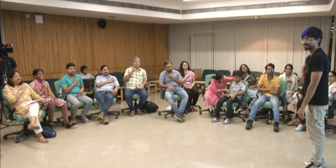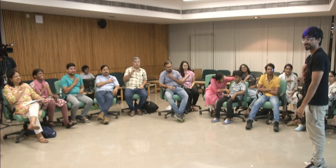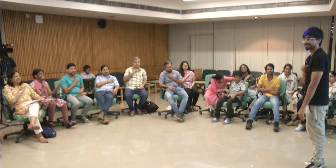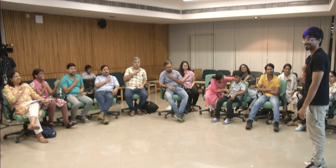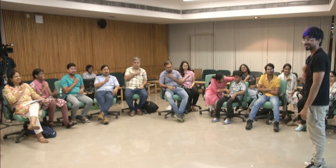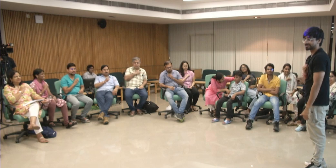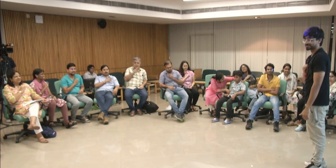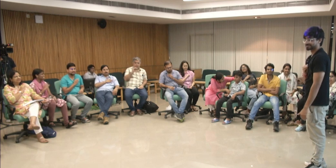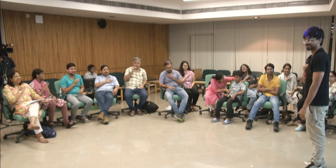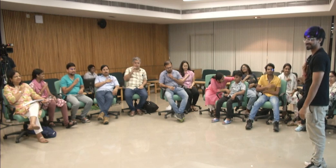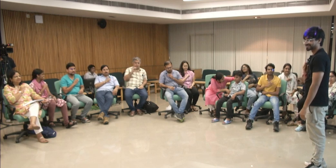Heartbeat hoti hai na yahan pe.